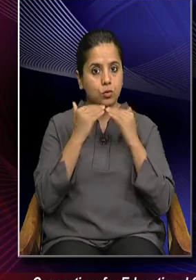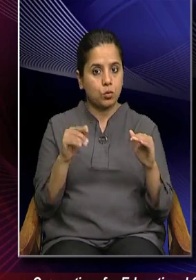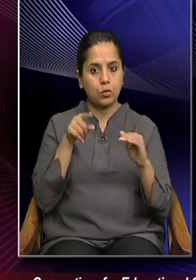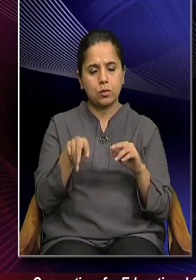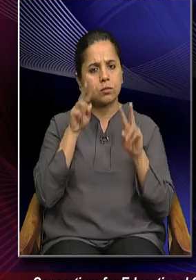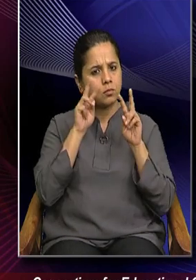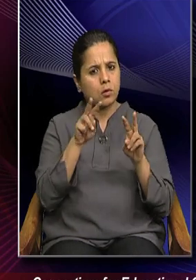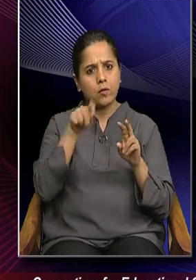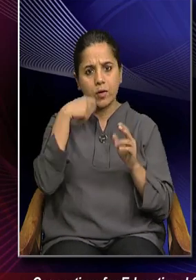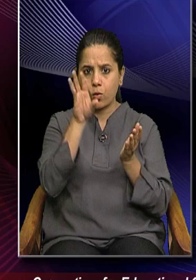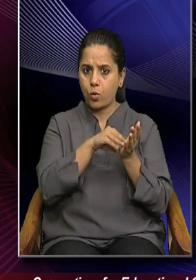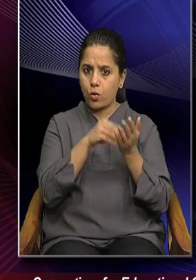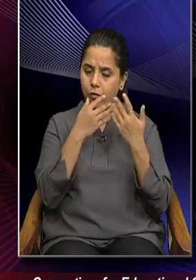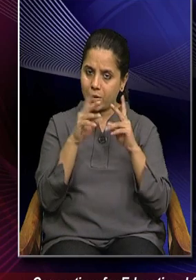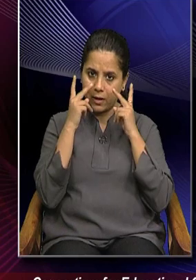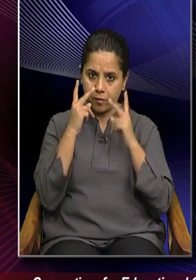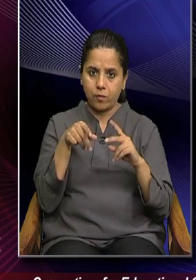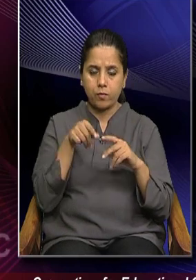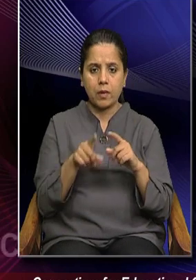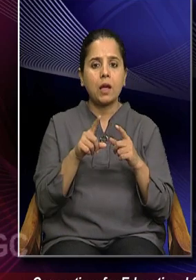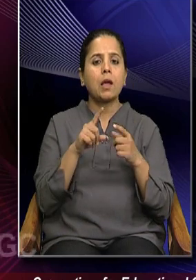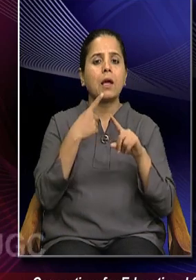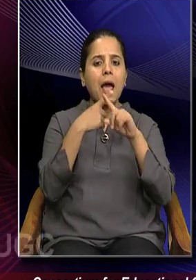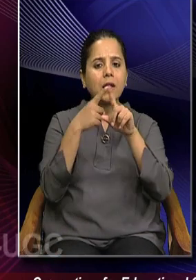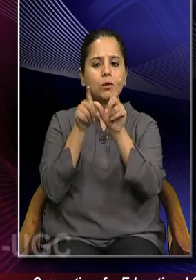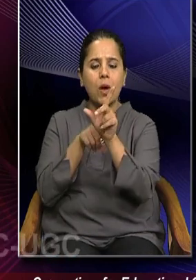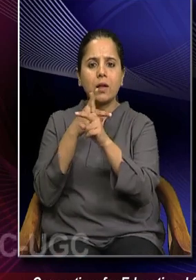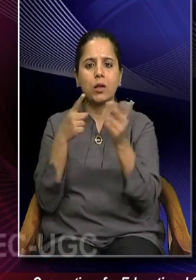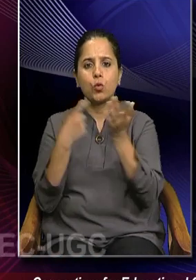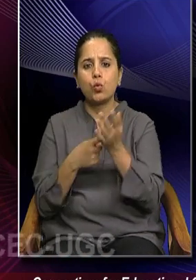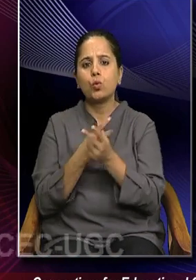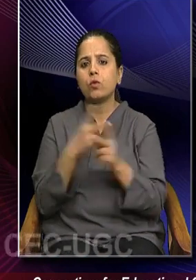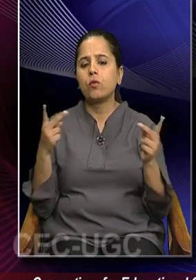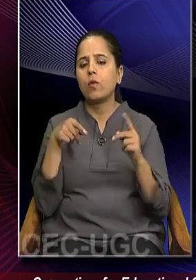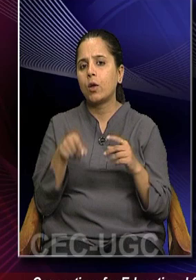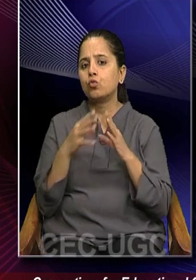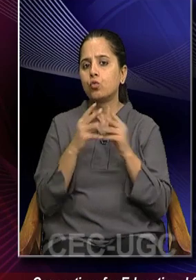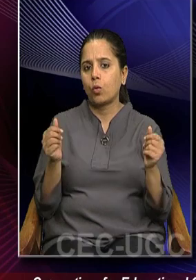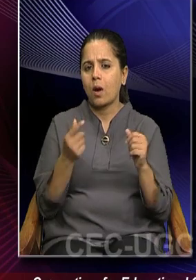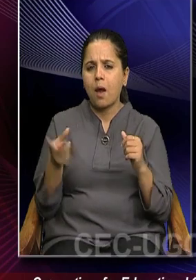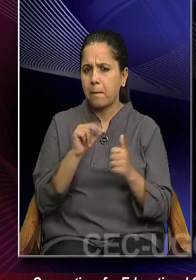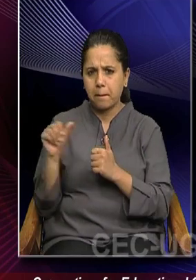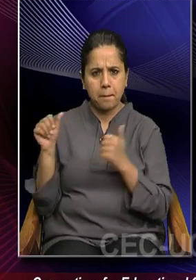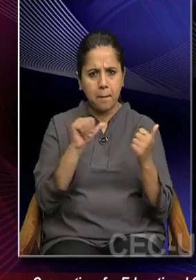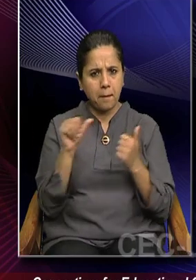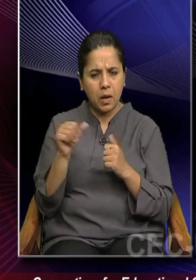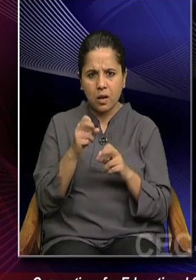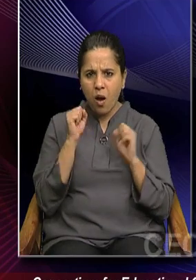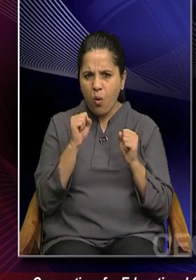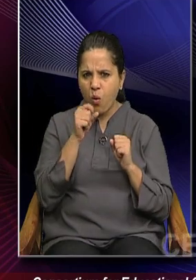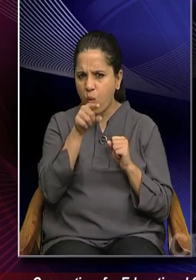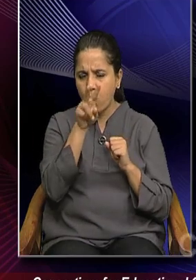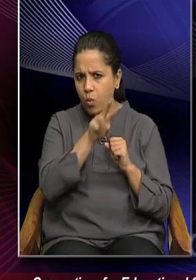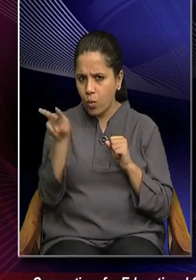watches a recorded video on the equations solving and replays the tough